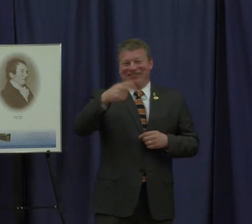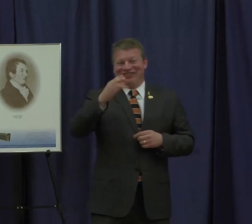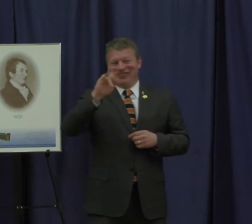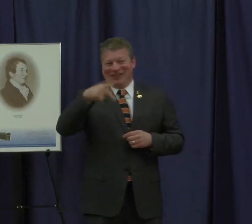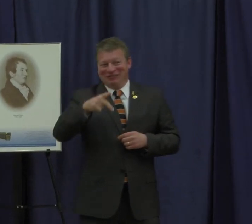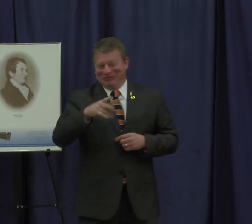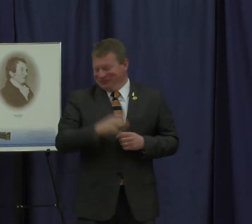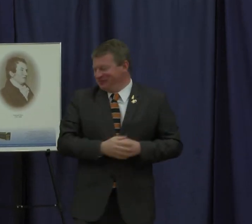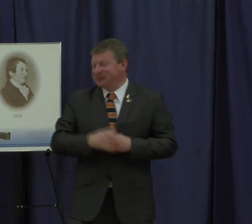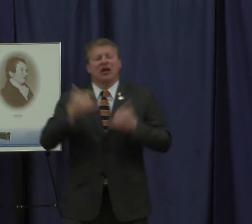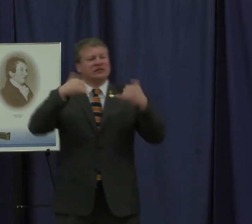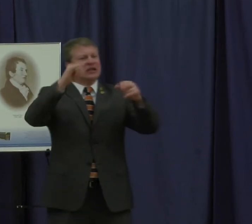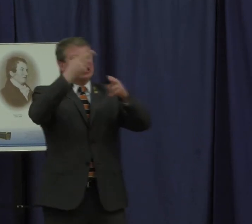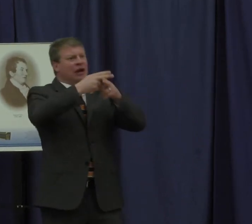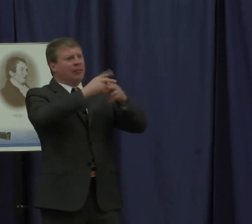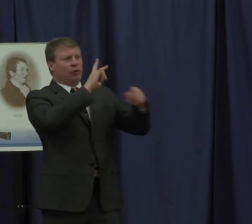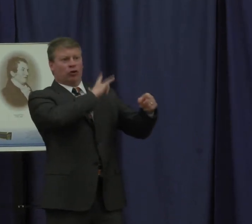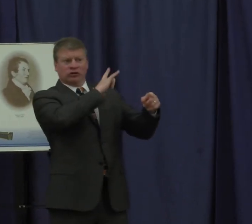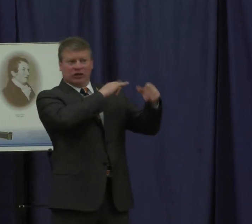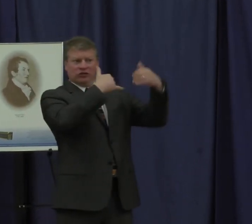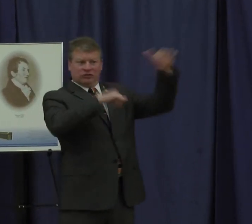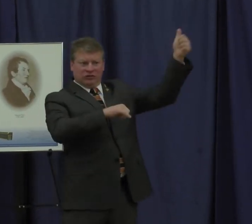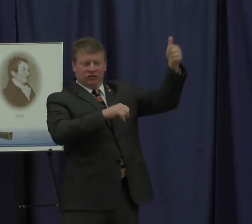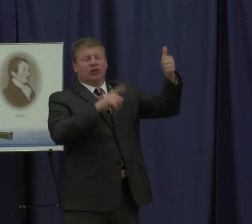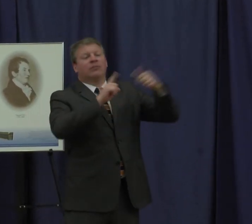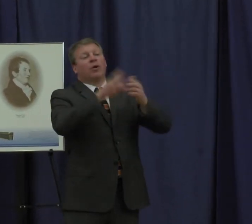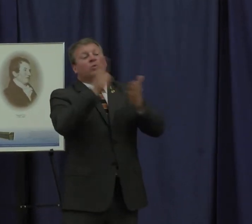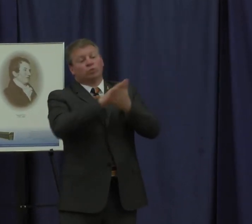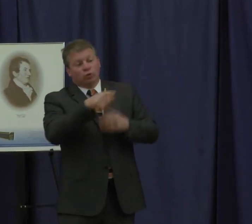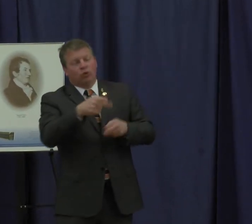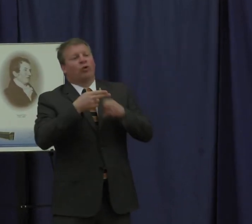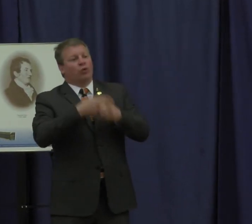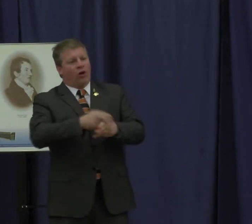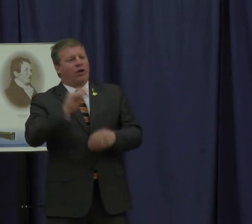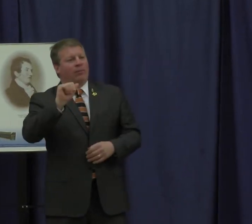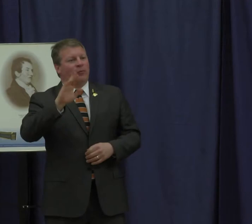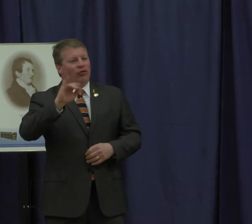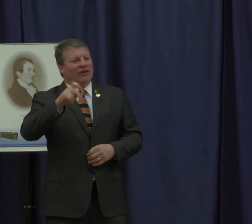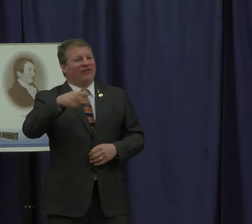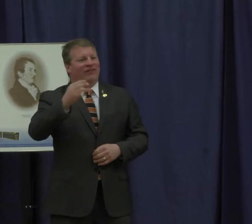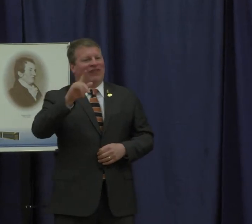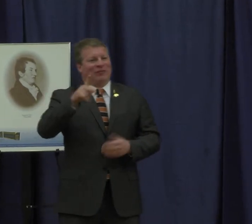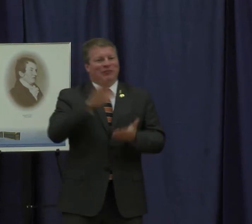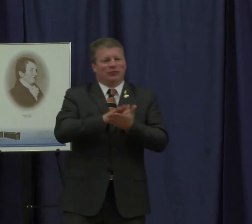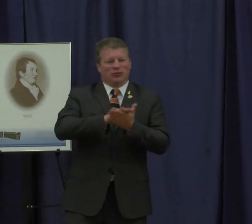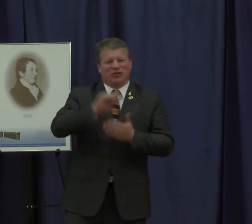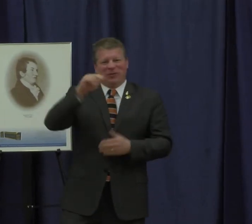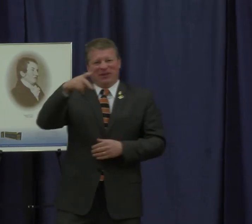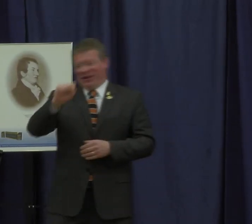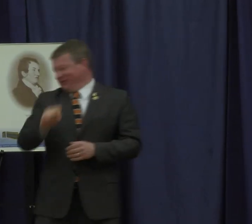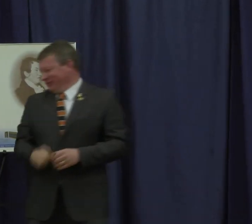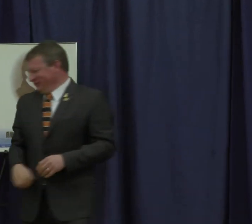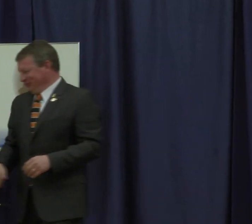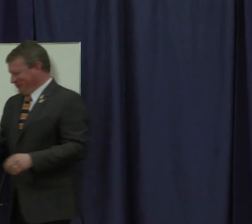an honor to Marie Philip. They still call themselves the Learning Center, but the actual school is being